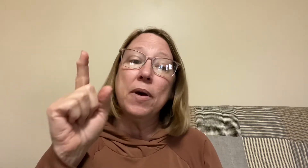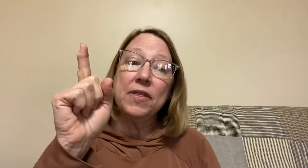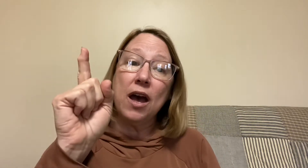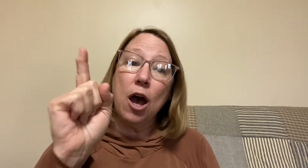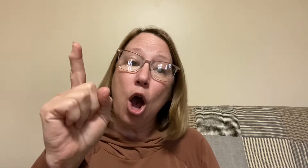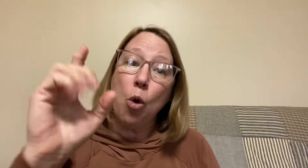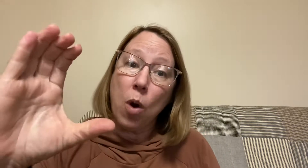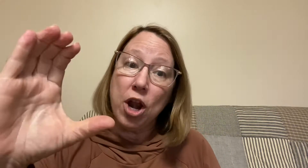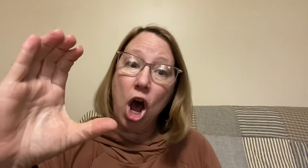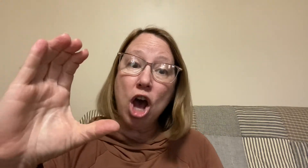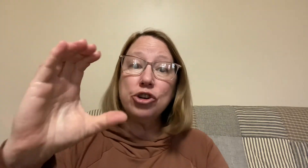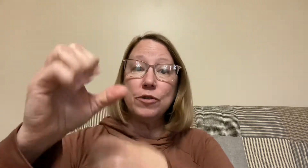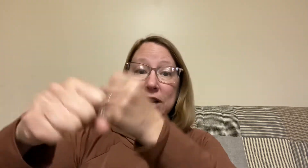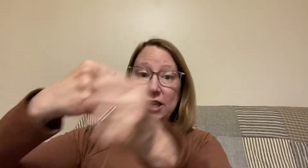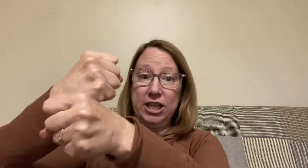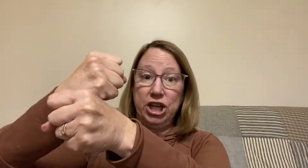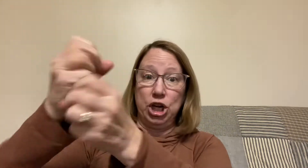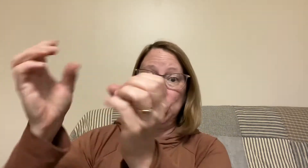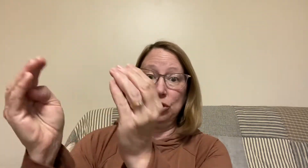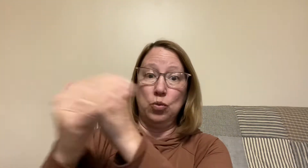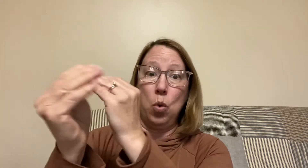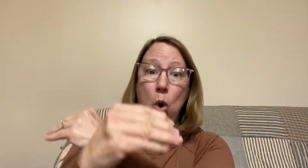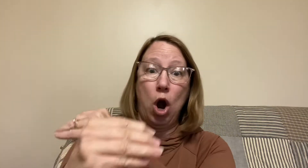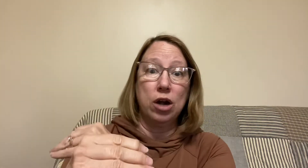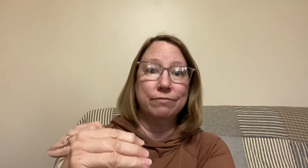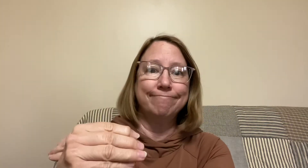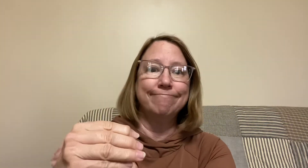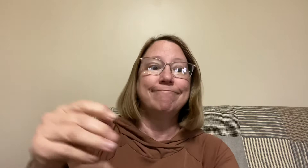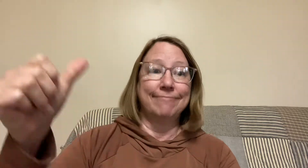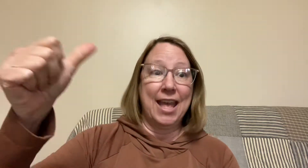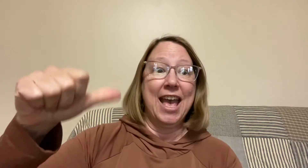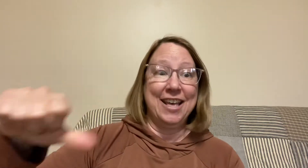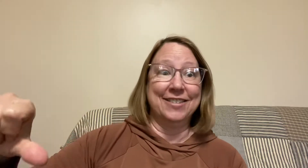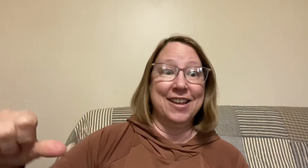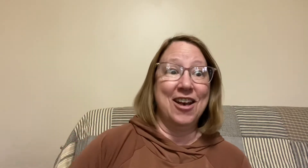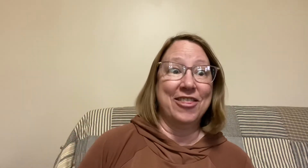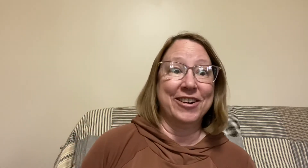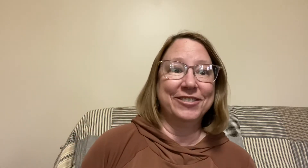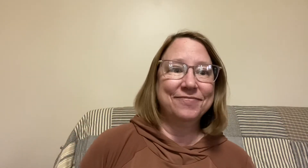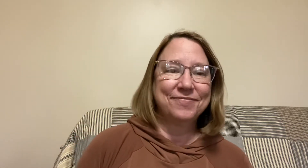the 100 Years' War is another.